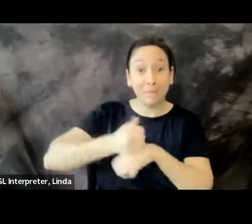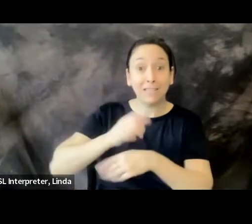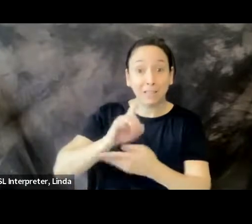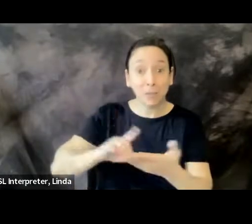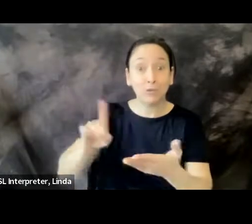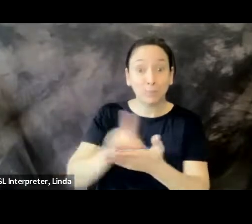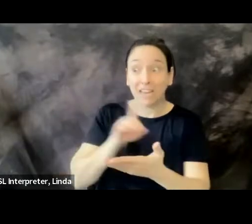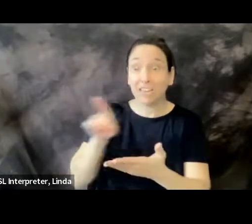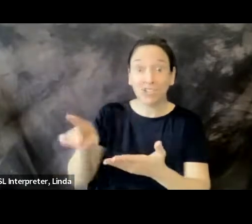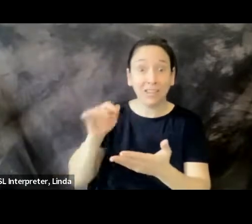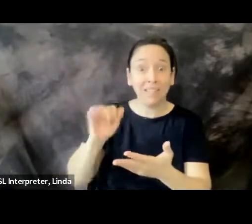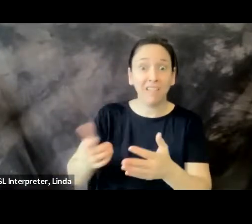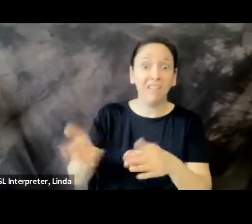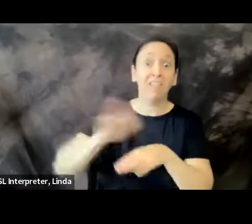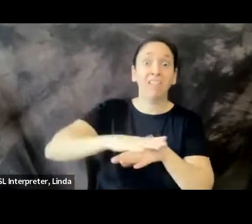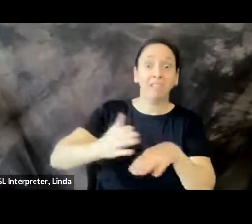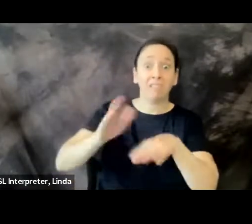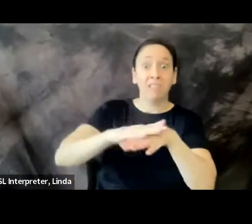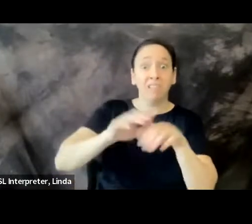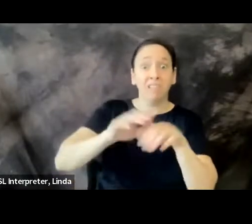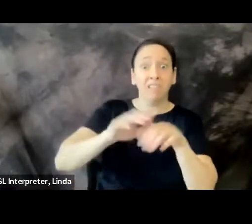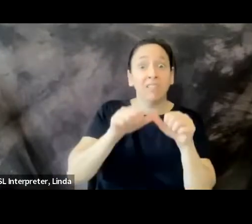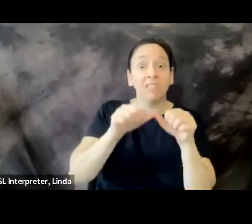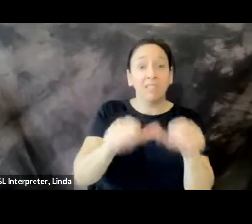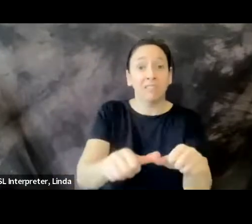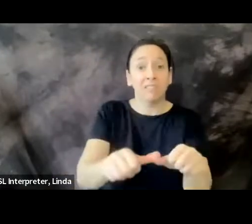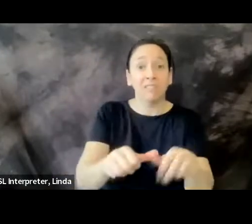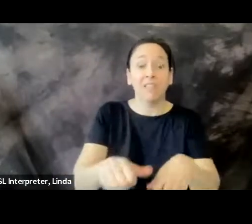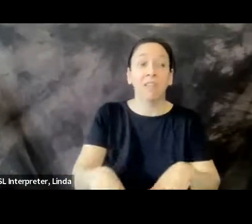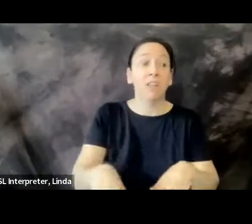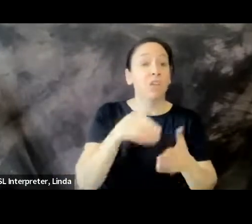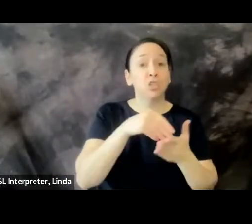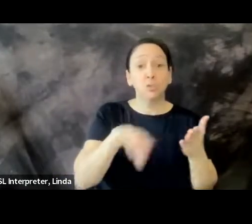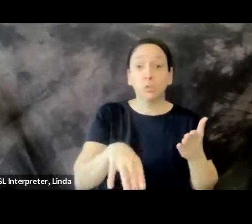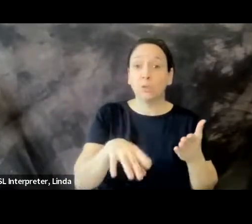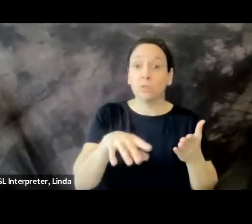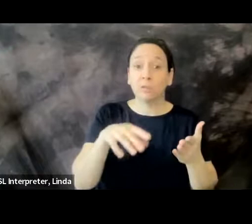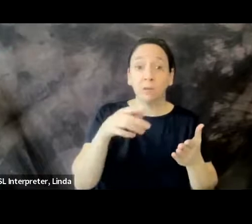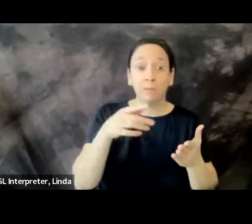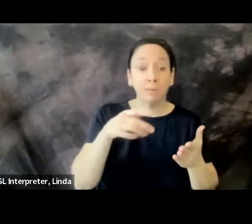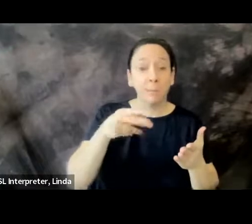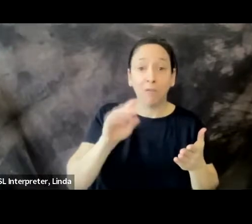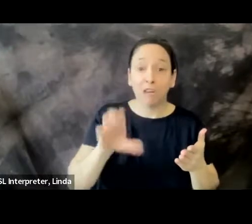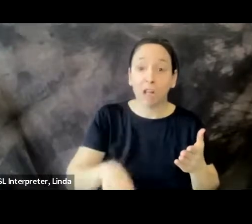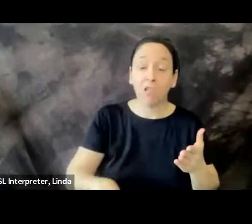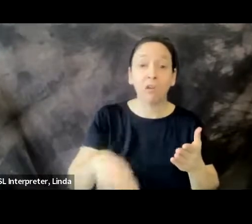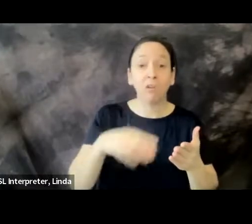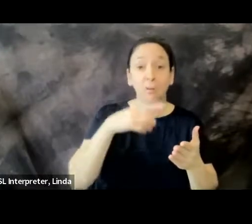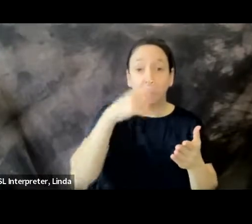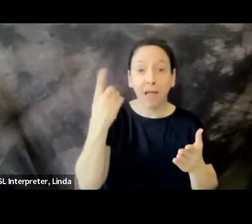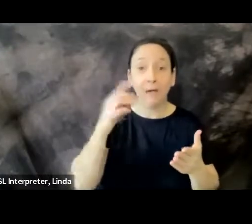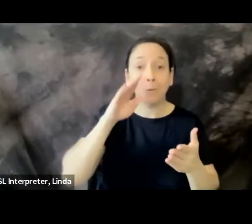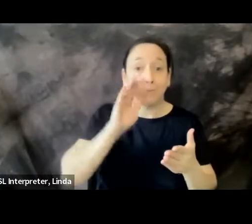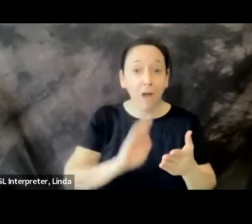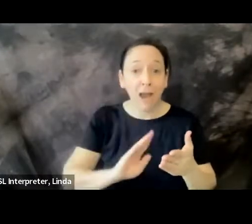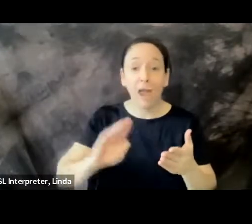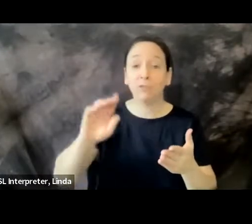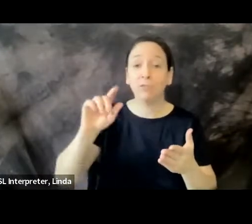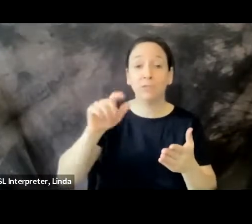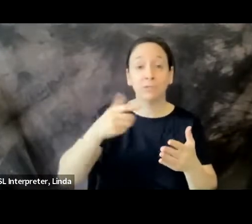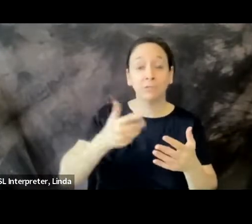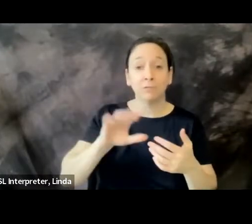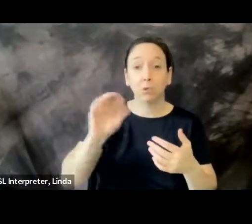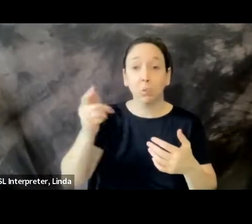to disproportionate numbers of students who are Black and brown, who are queer and trans, and who are disabled,